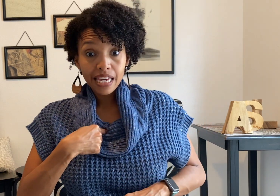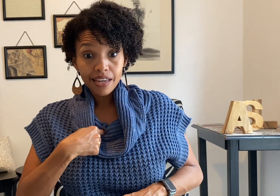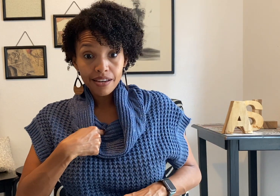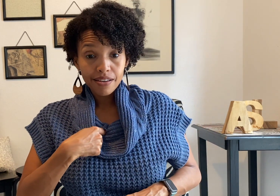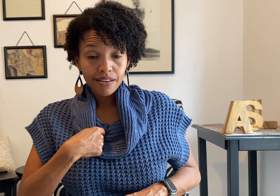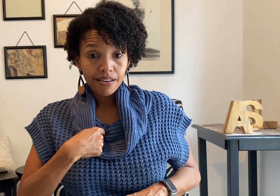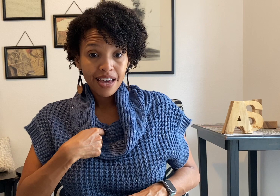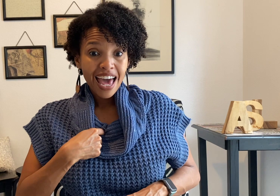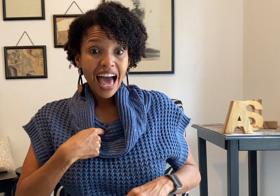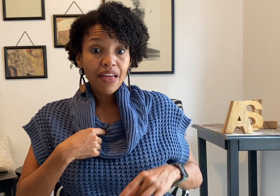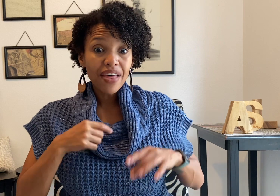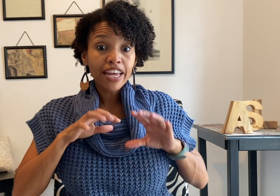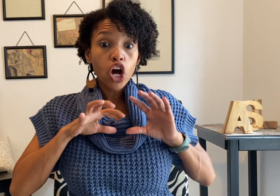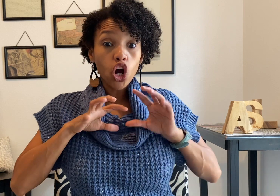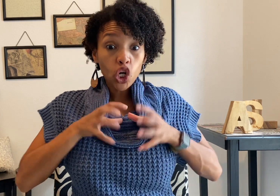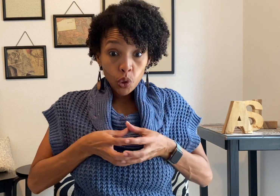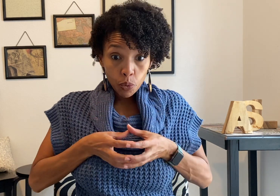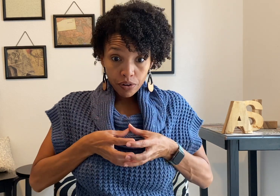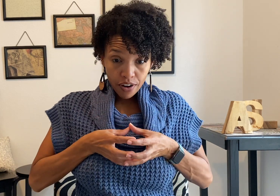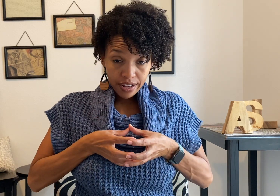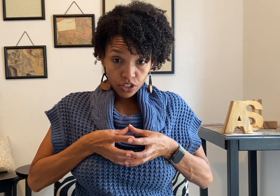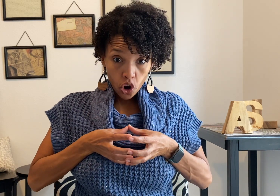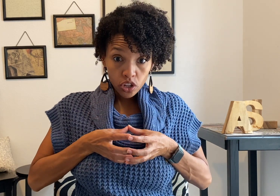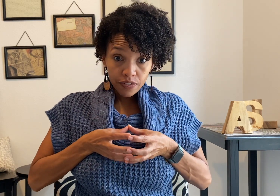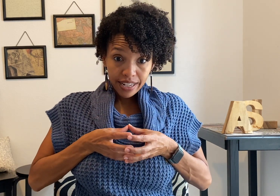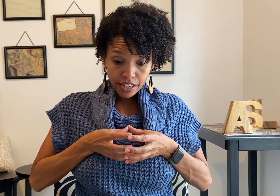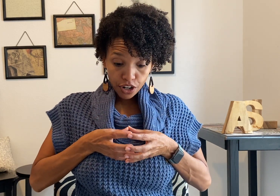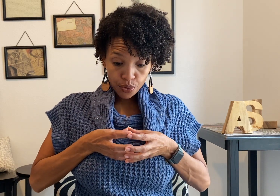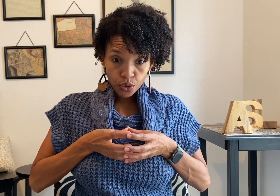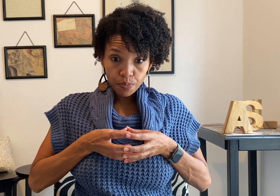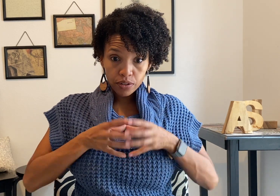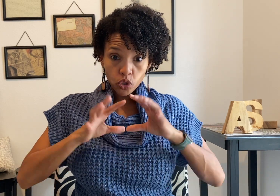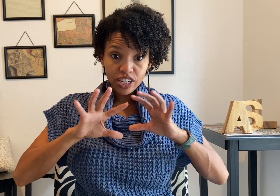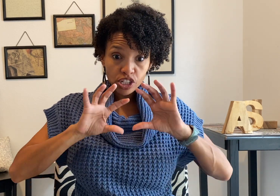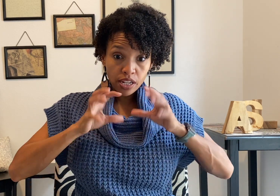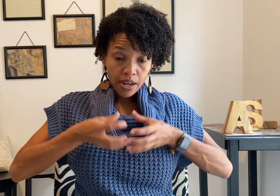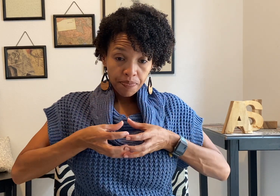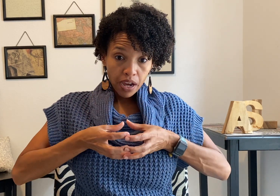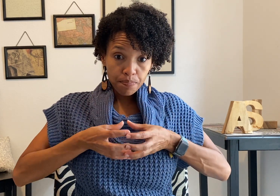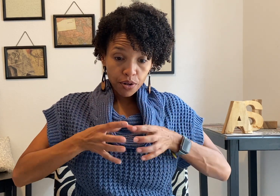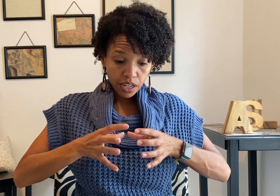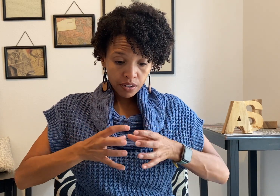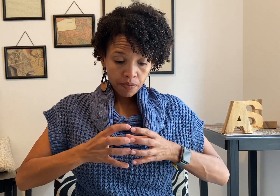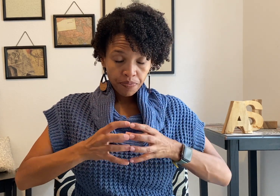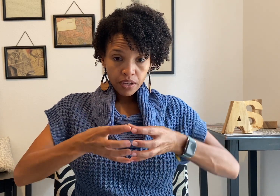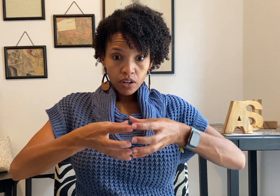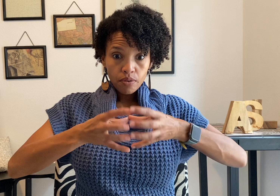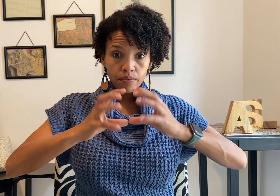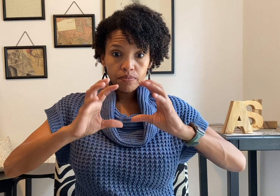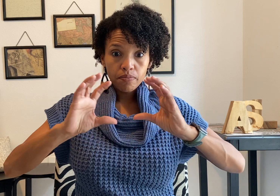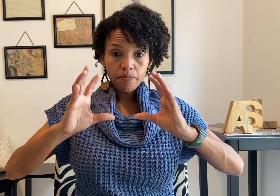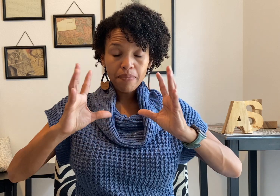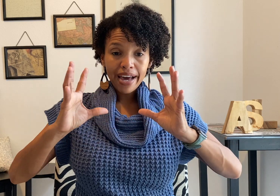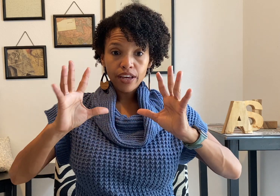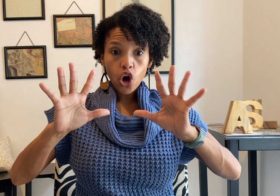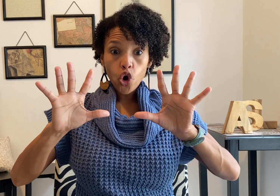me, and then a group of us, all of us in a group. So I'm putting my